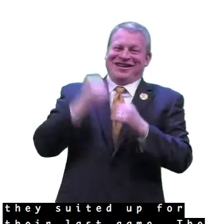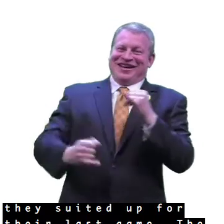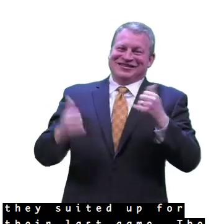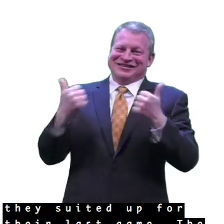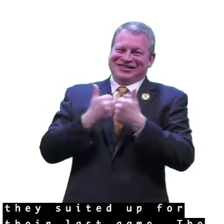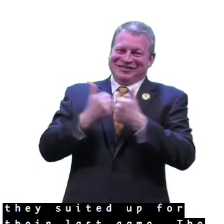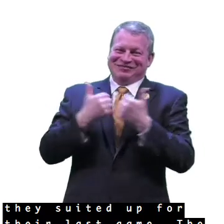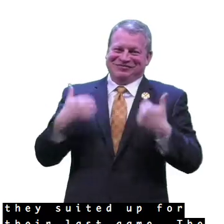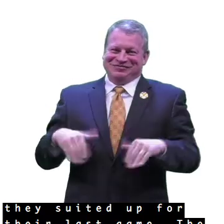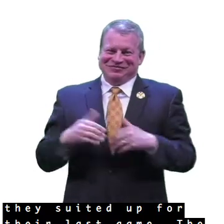up for their last game.